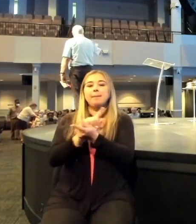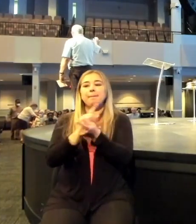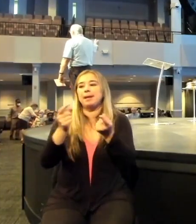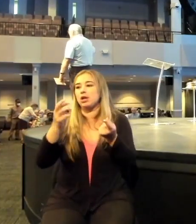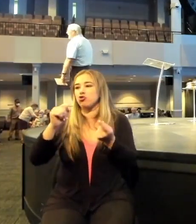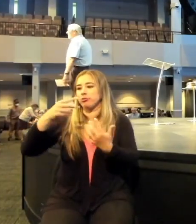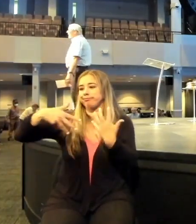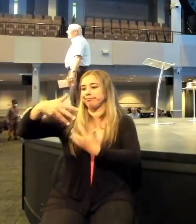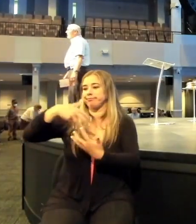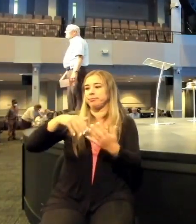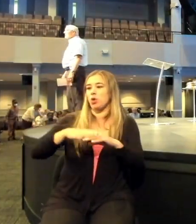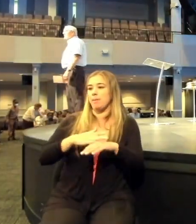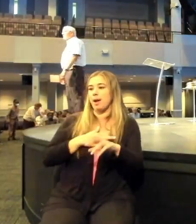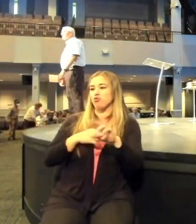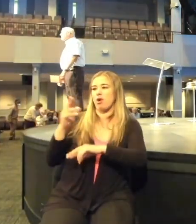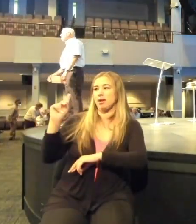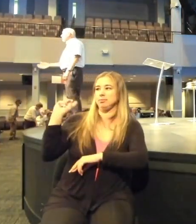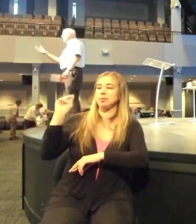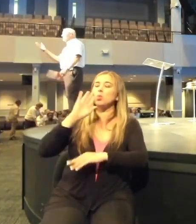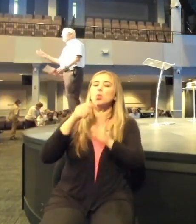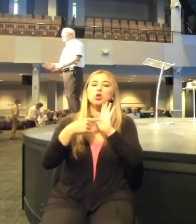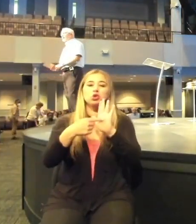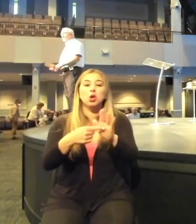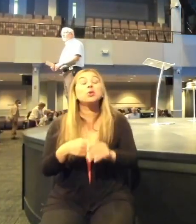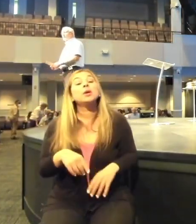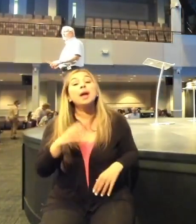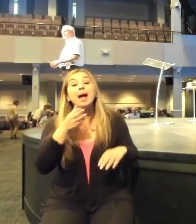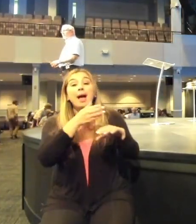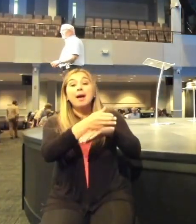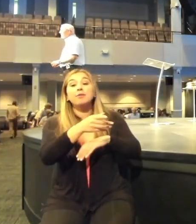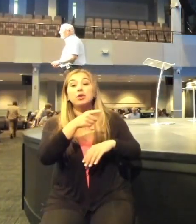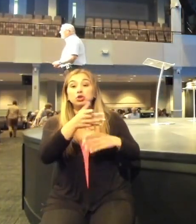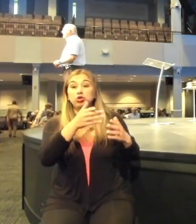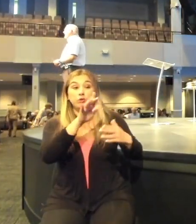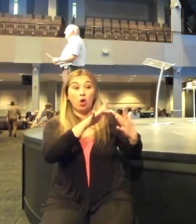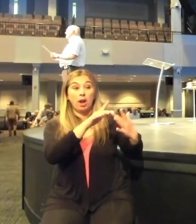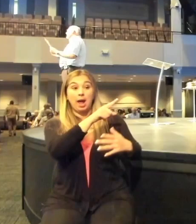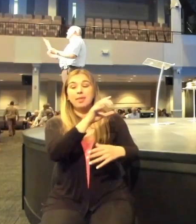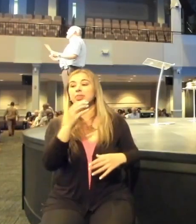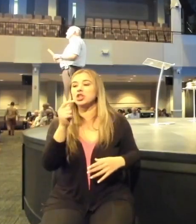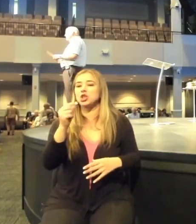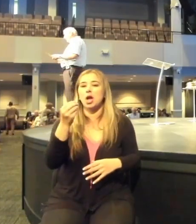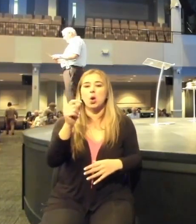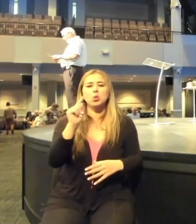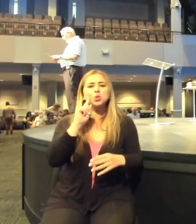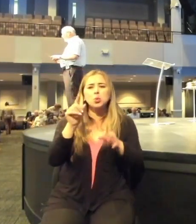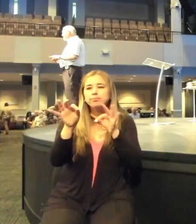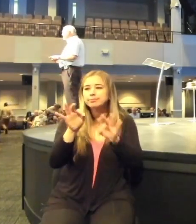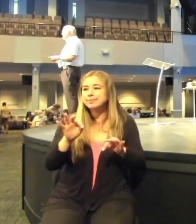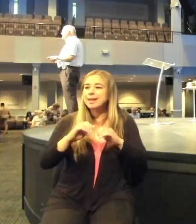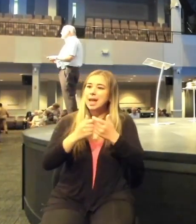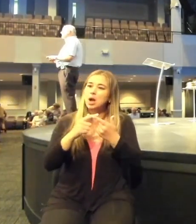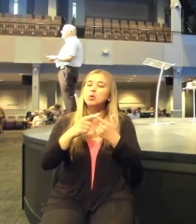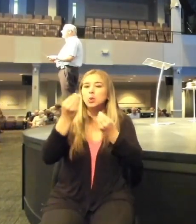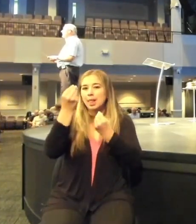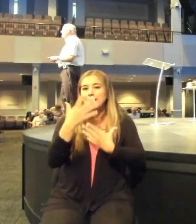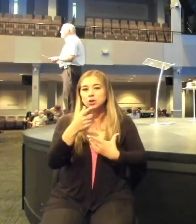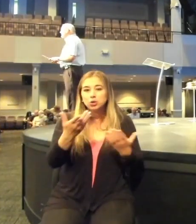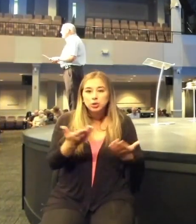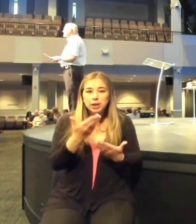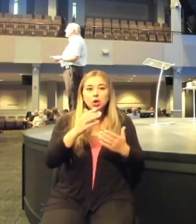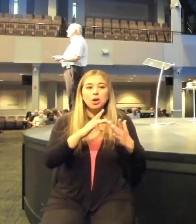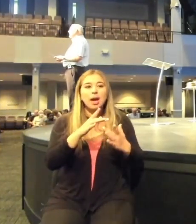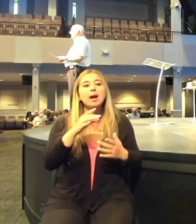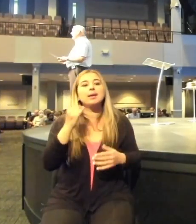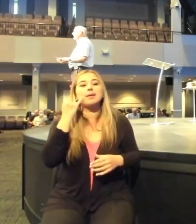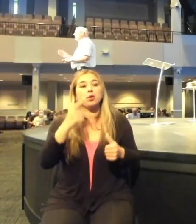to my far right that I'll mention to you. If you're watching online, the chat host will let you know how to register your presence with us. Again, if you're here with us